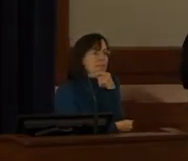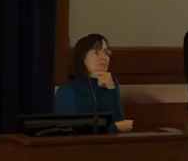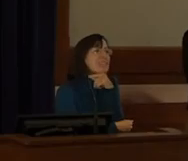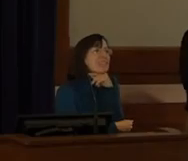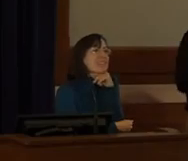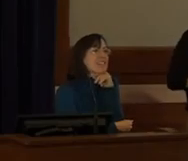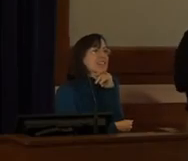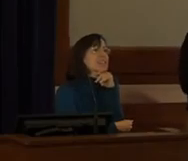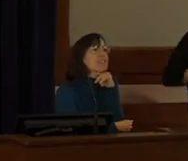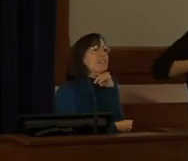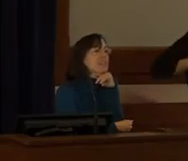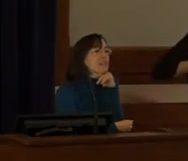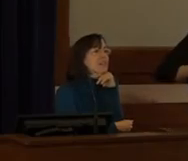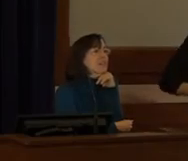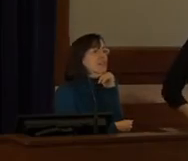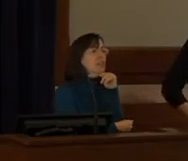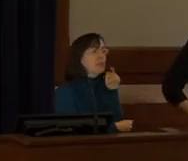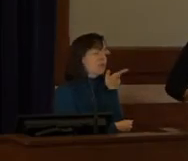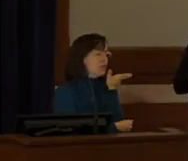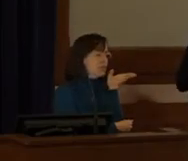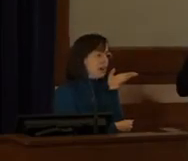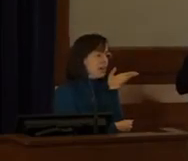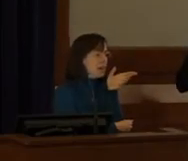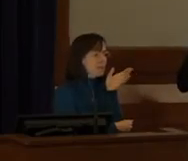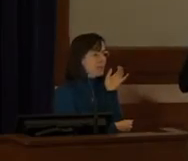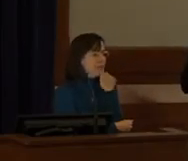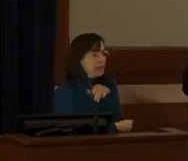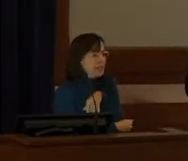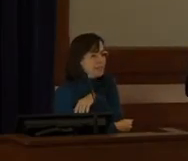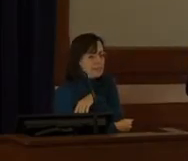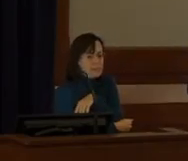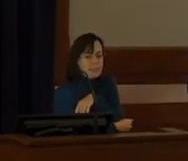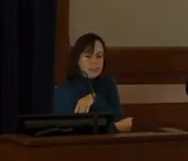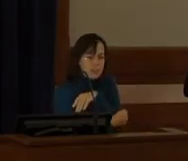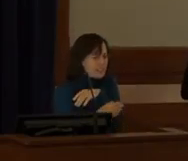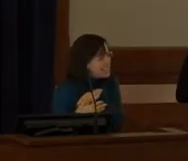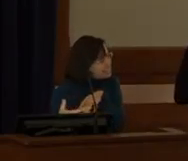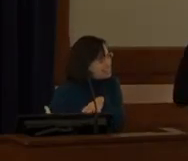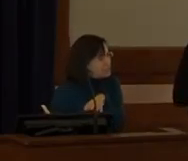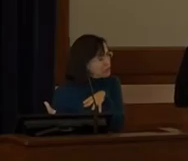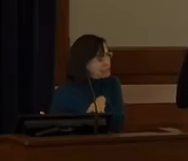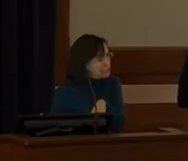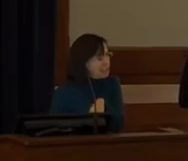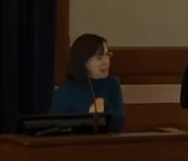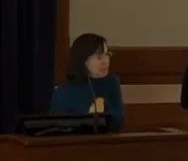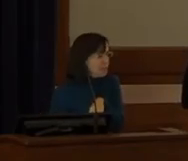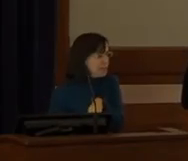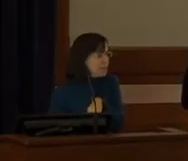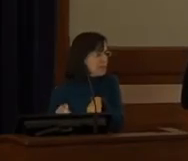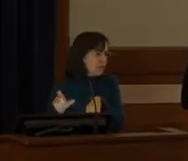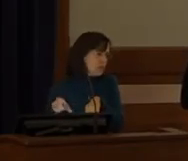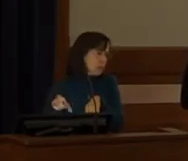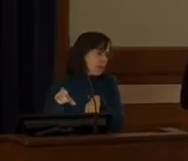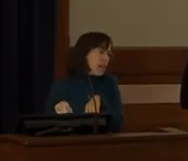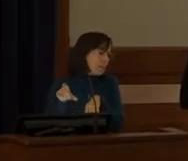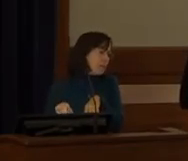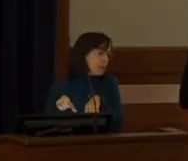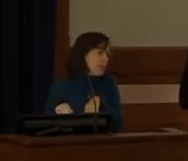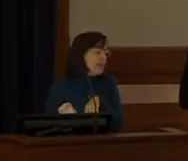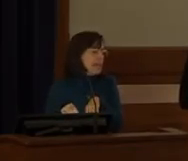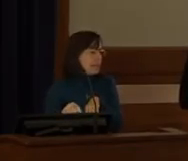And let's see, those are just a couple of things. And just the history itself. I mean, this is just